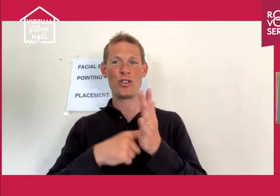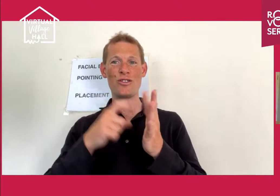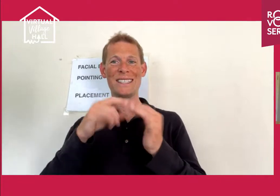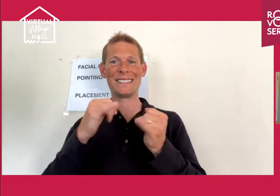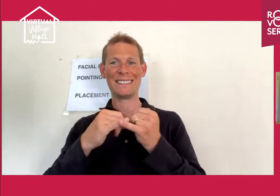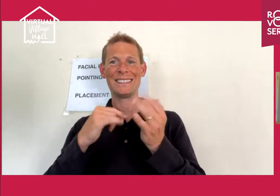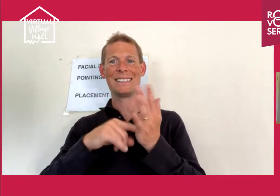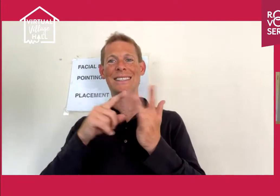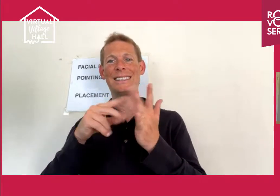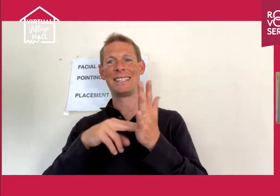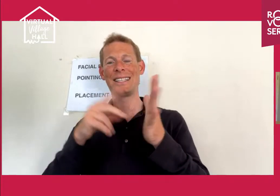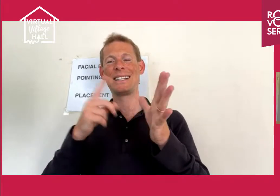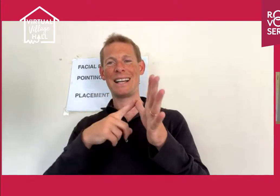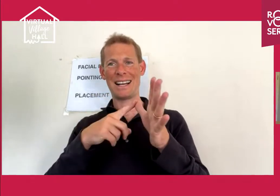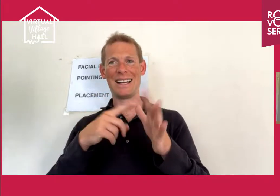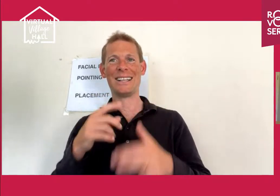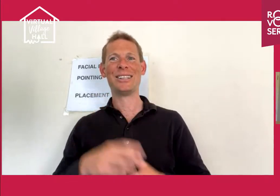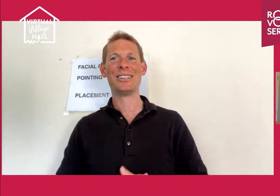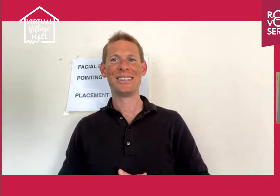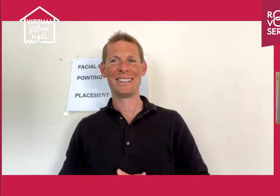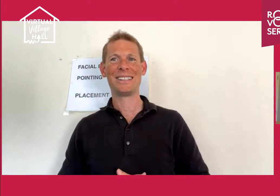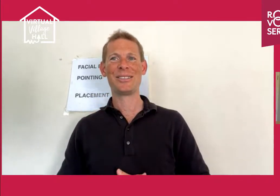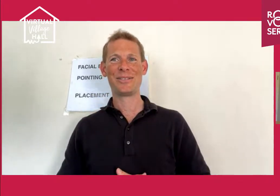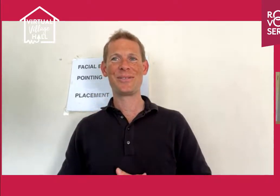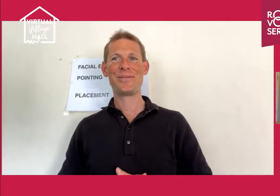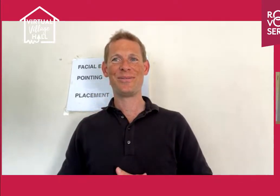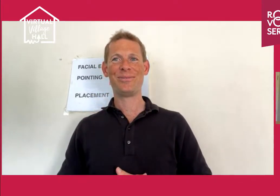It was Christina with a K, Christina.